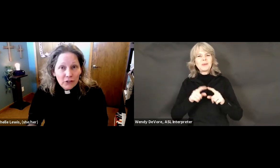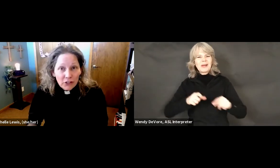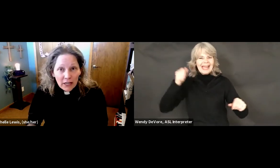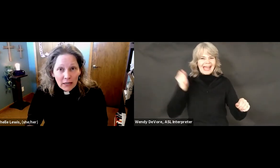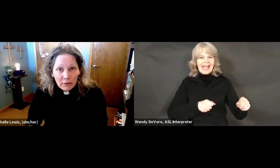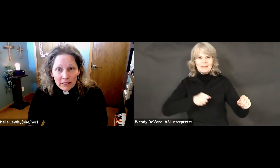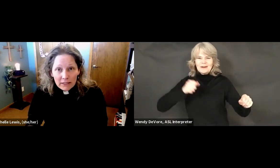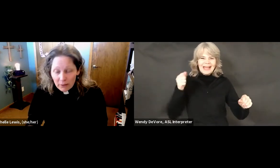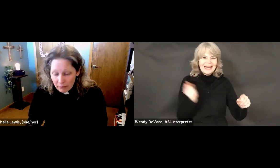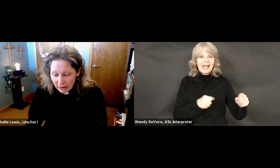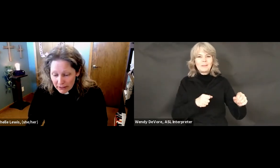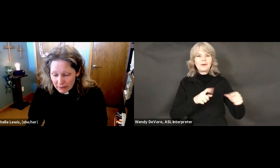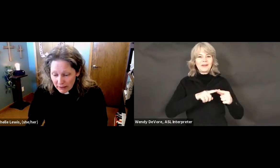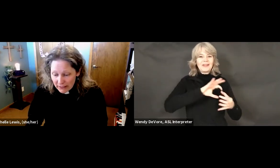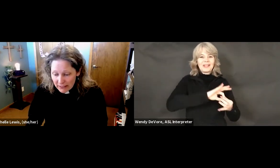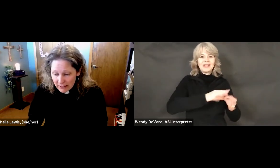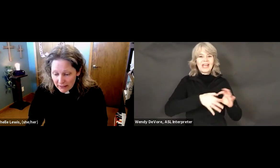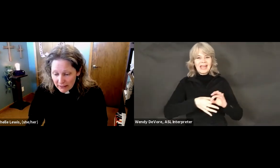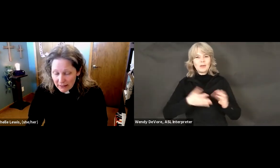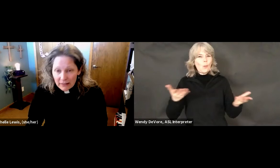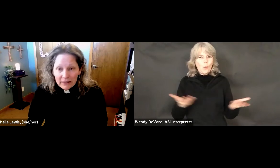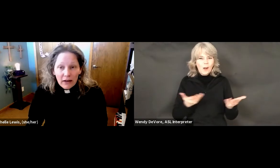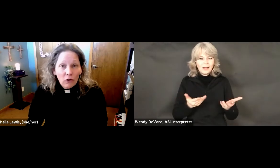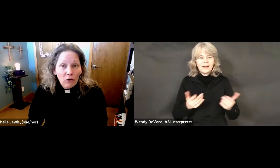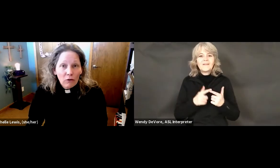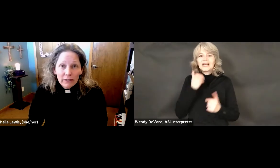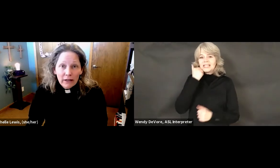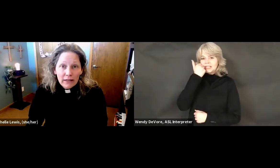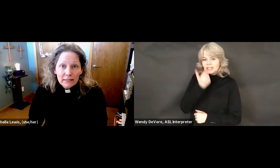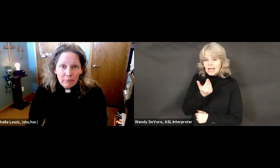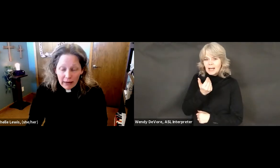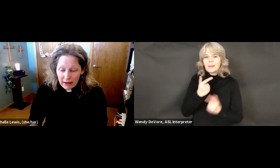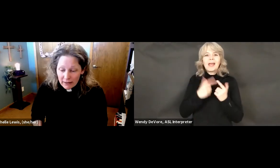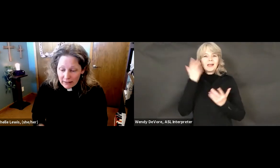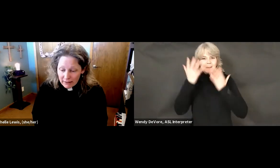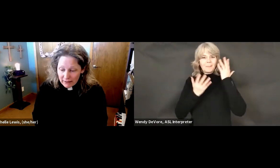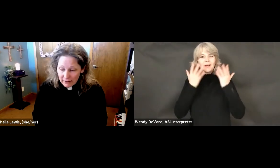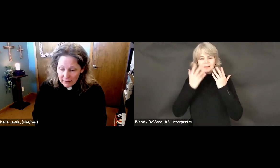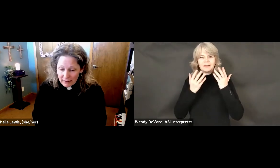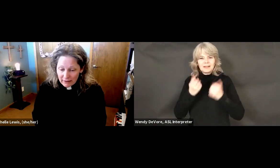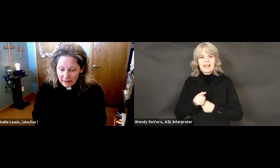of shame and embarrassment that hold us back.